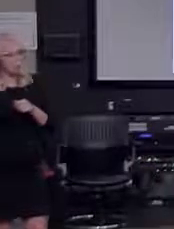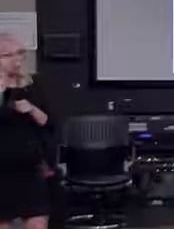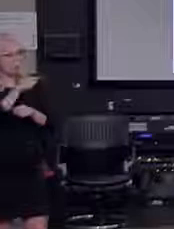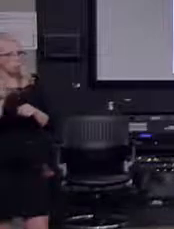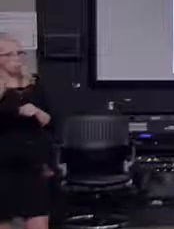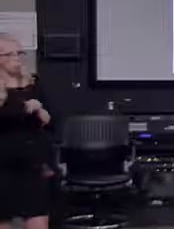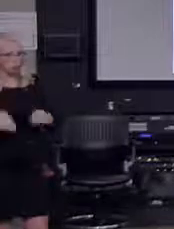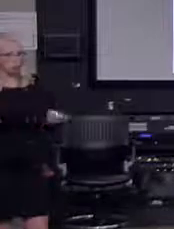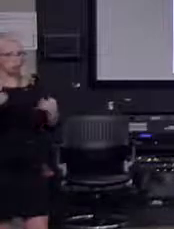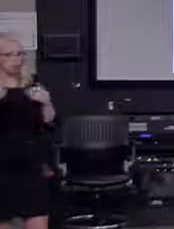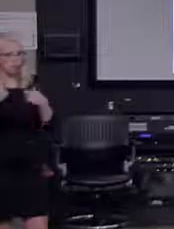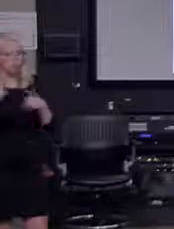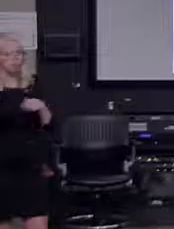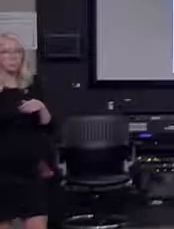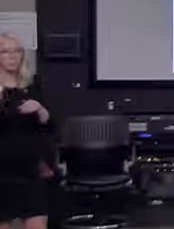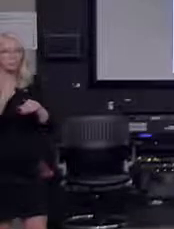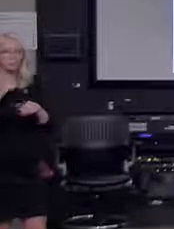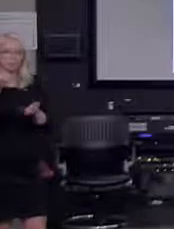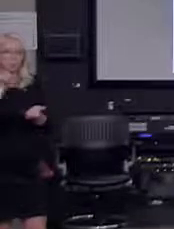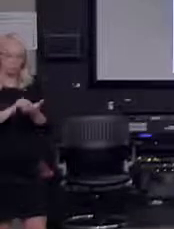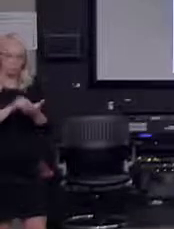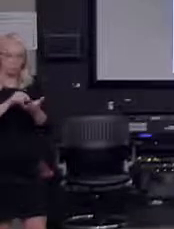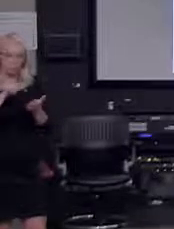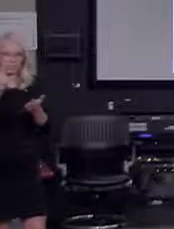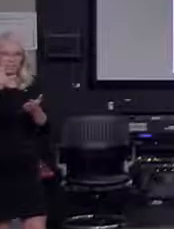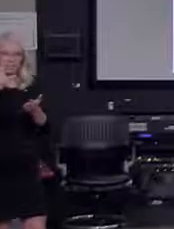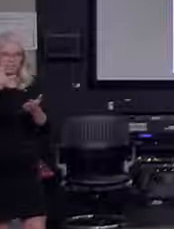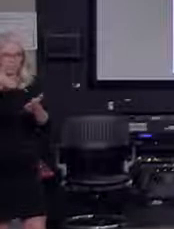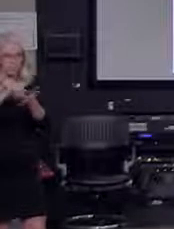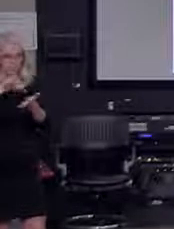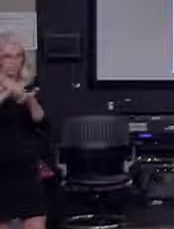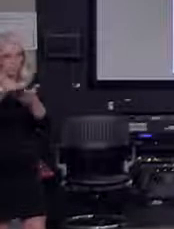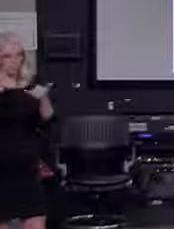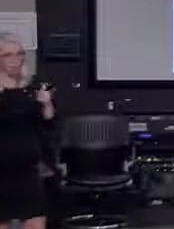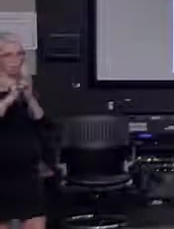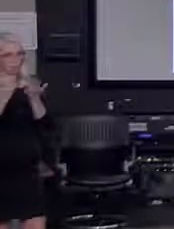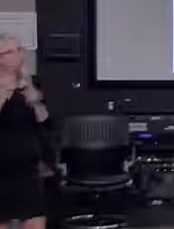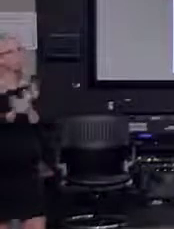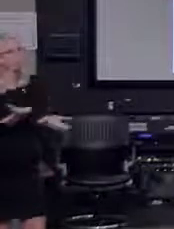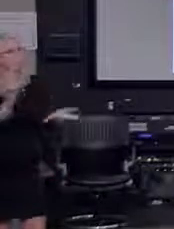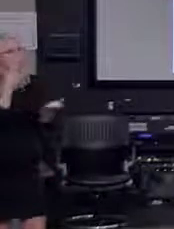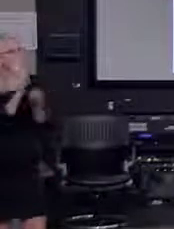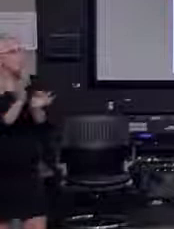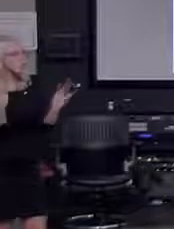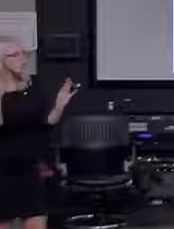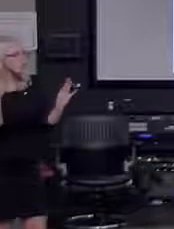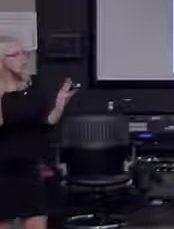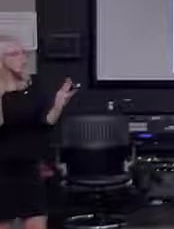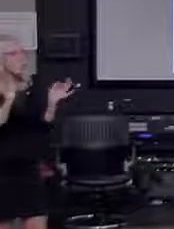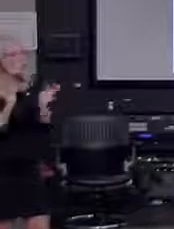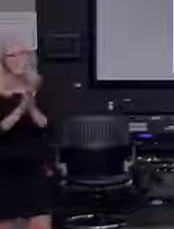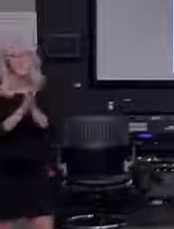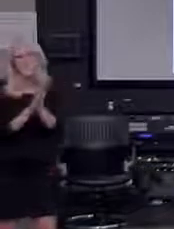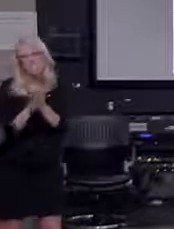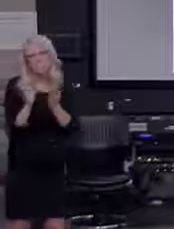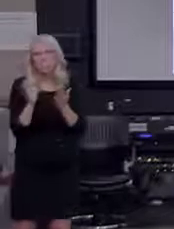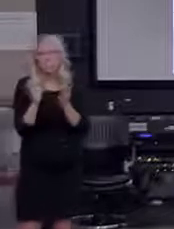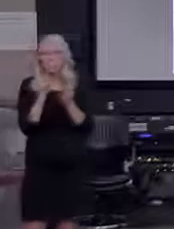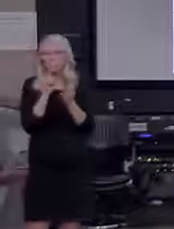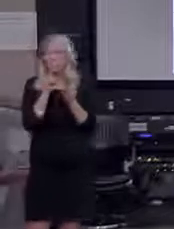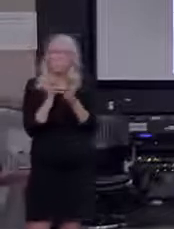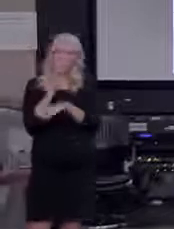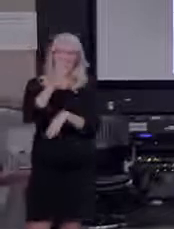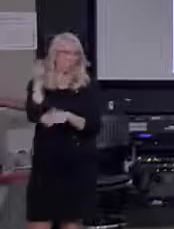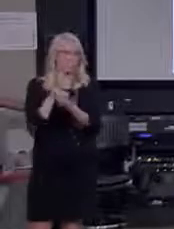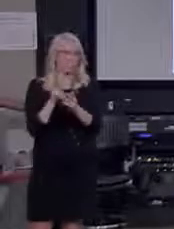produced a 75-page playbook that we distributed for free. It was like insane. It was over 50,000